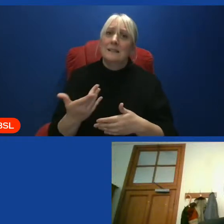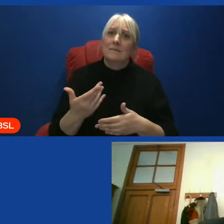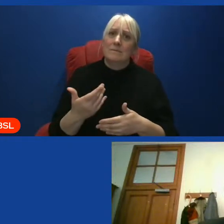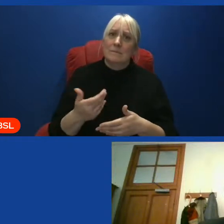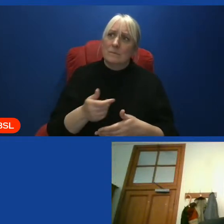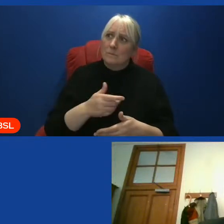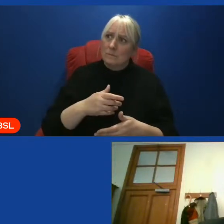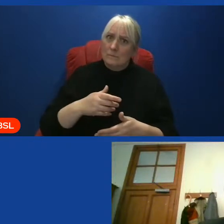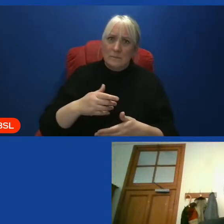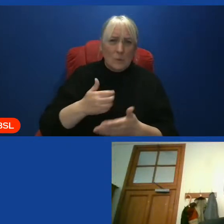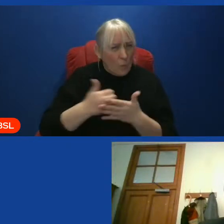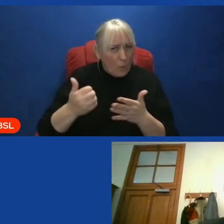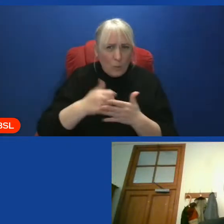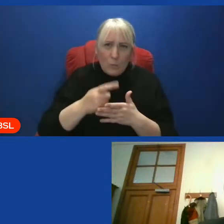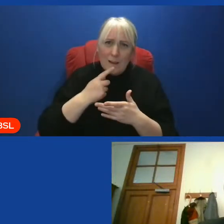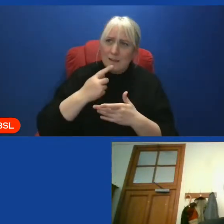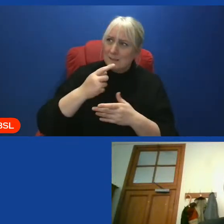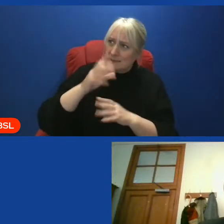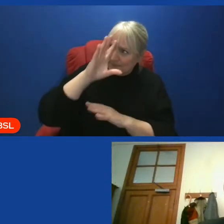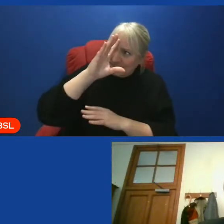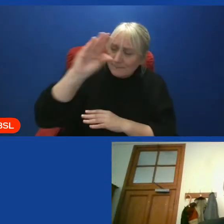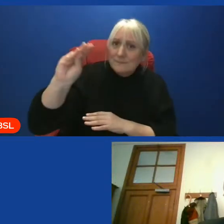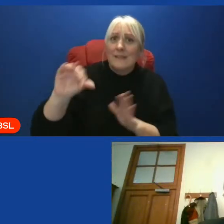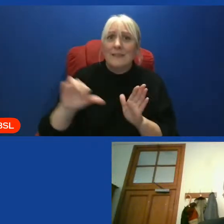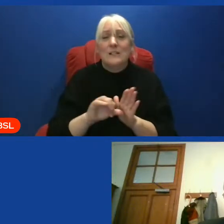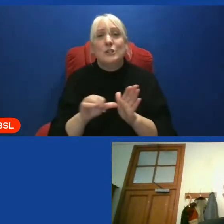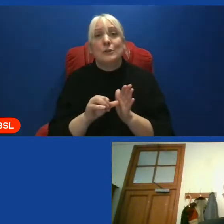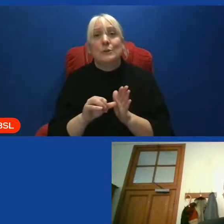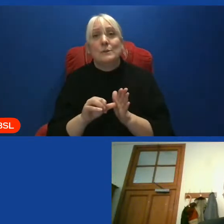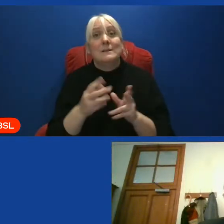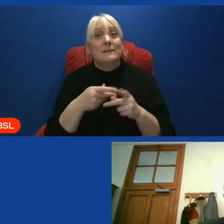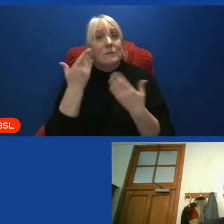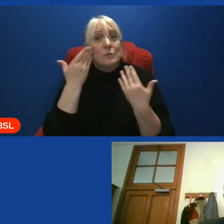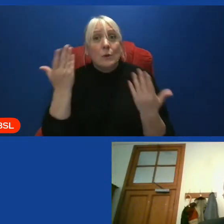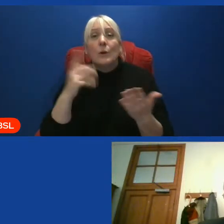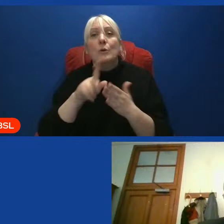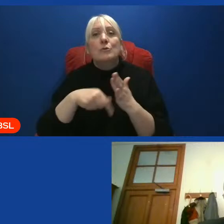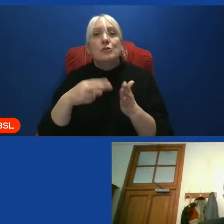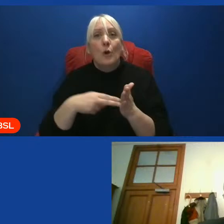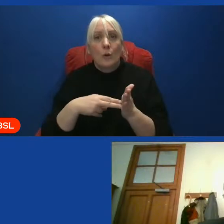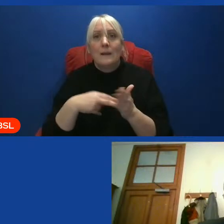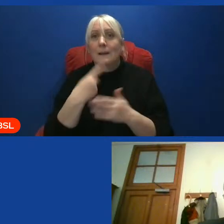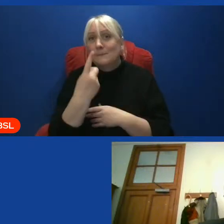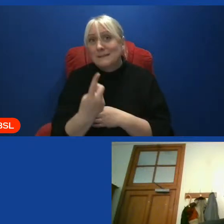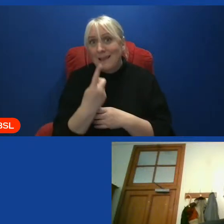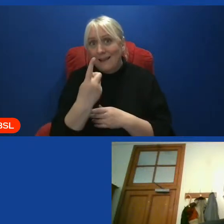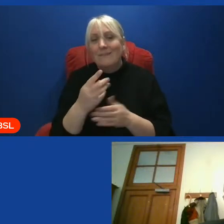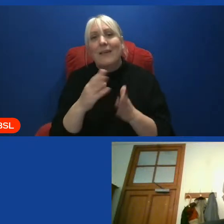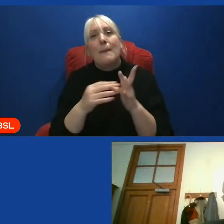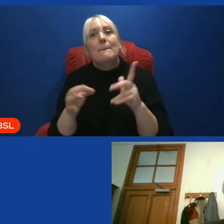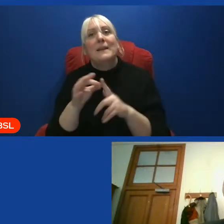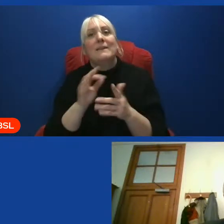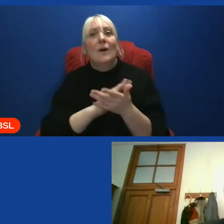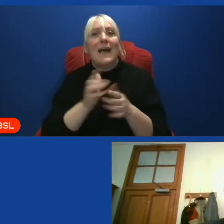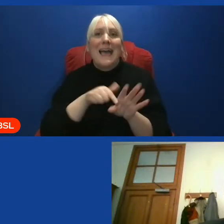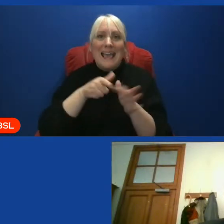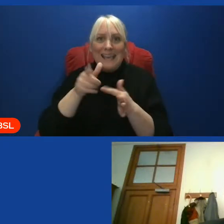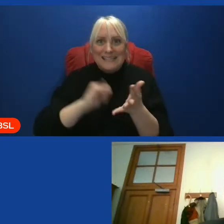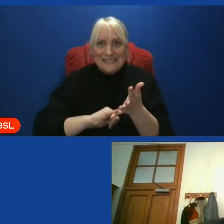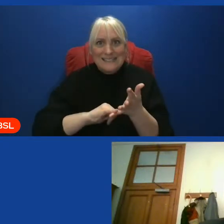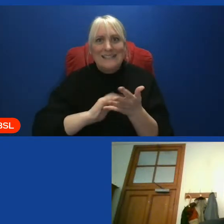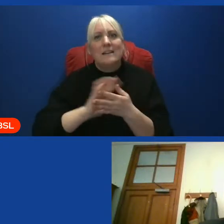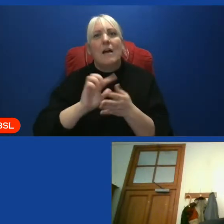on behalf of our members. For those of you who don't know, John is the Syrian MP for Hayes and Harlington, and has been